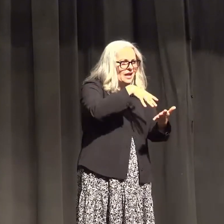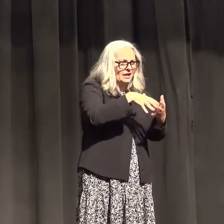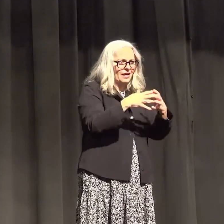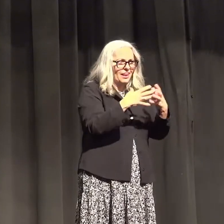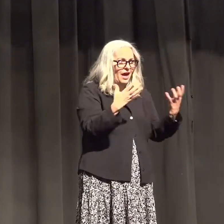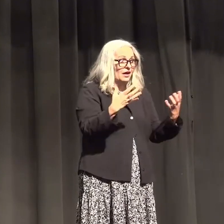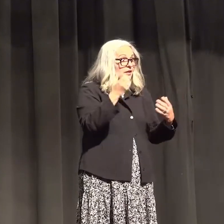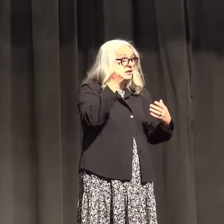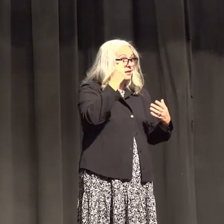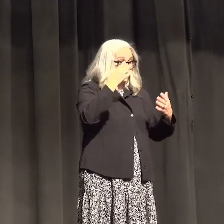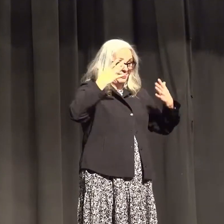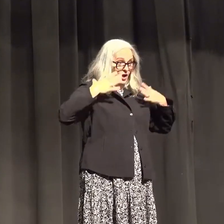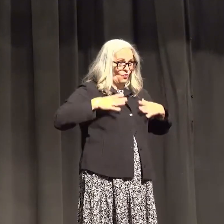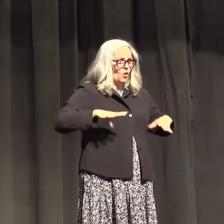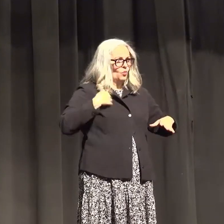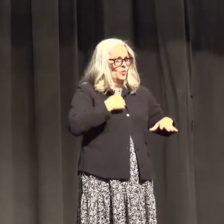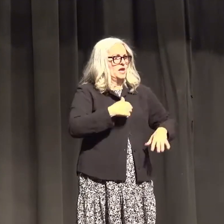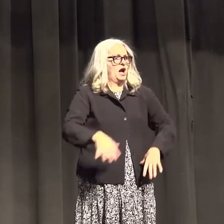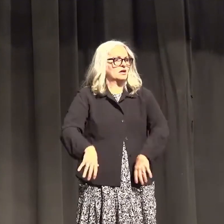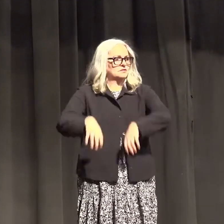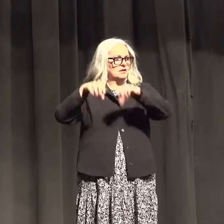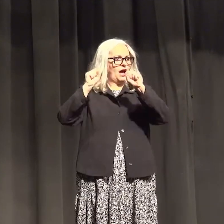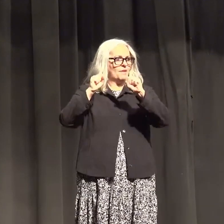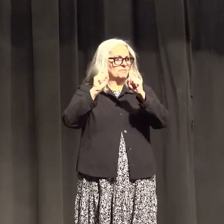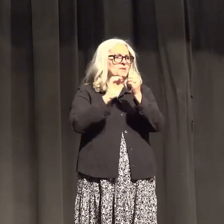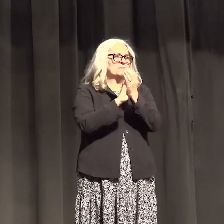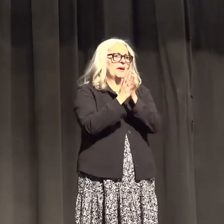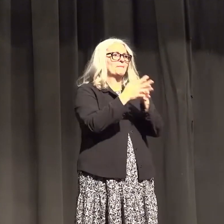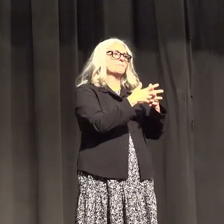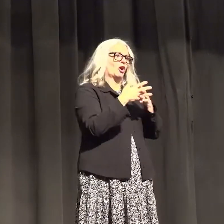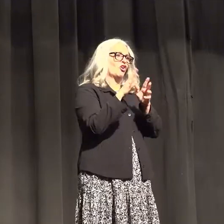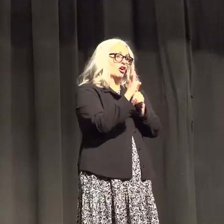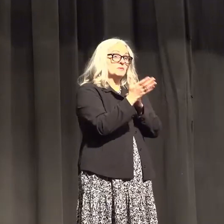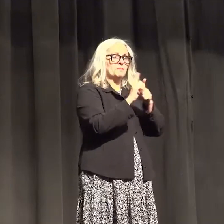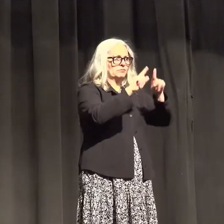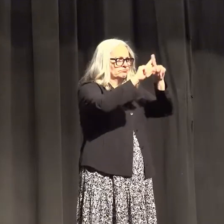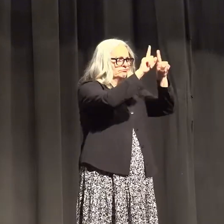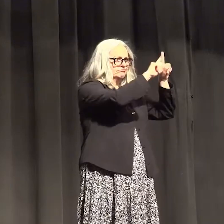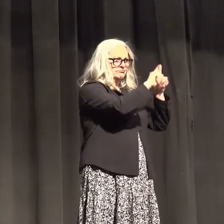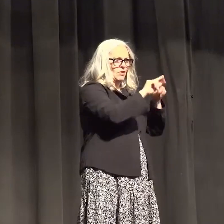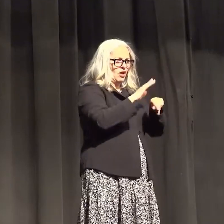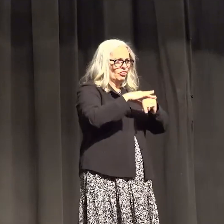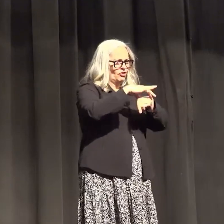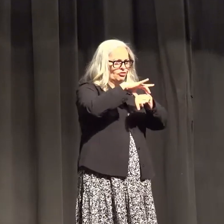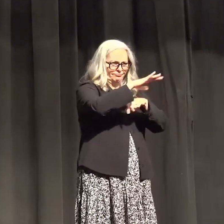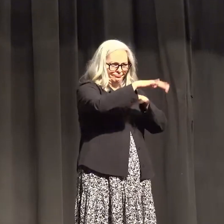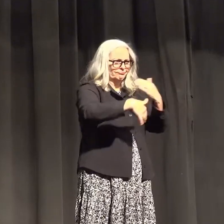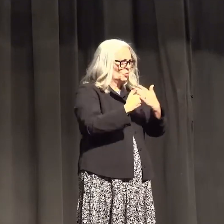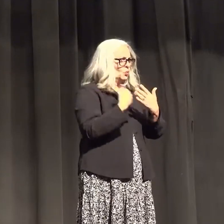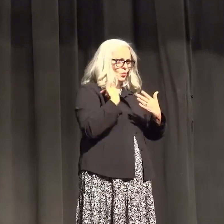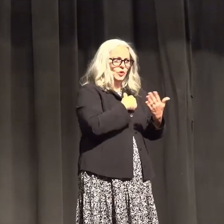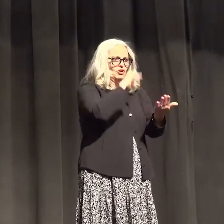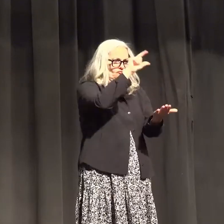diligently. And then they had the robes. They started using those. Of course, that became an American culture, but it's been